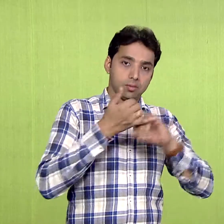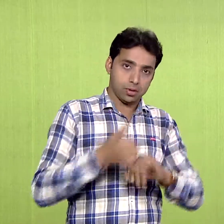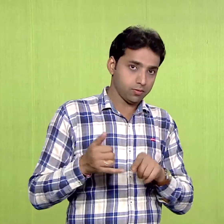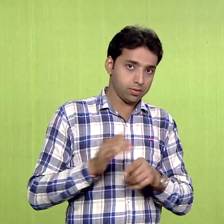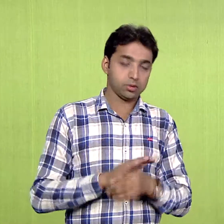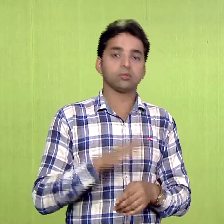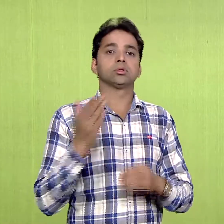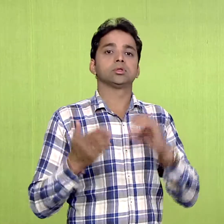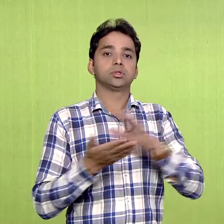Cholas,